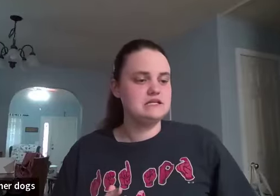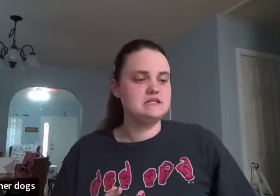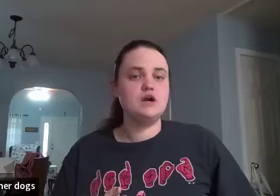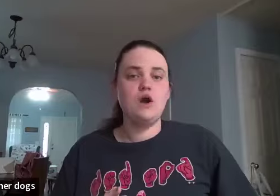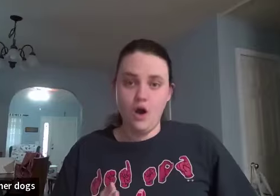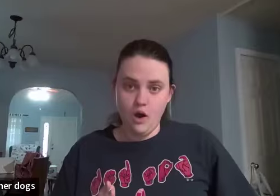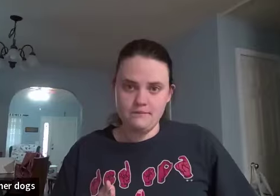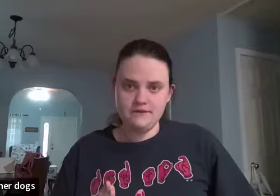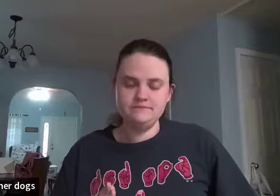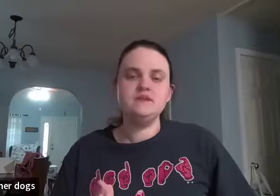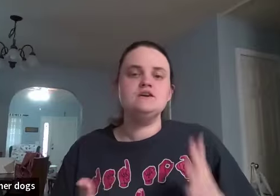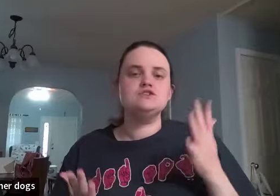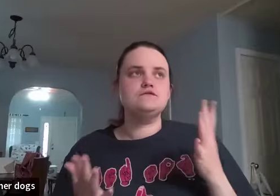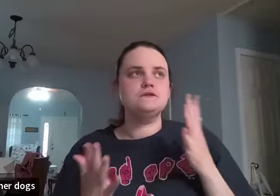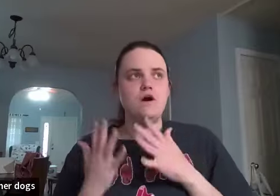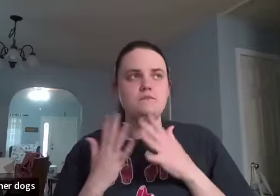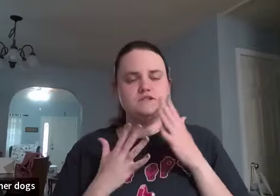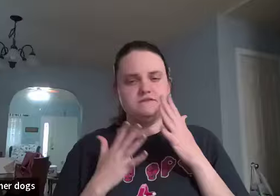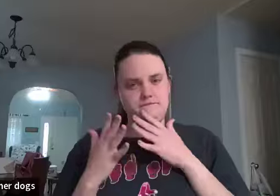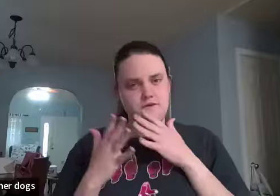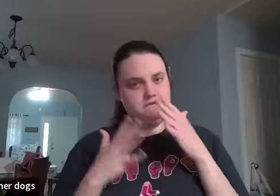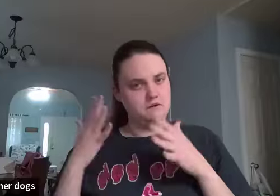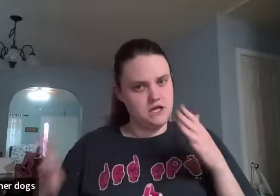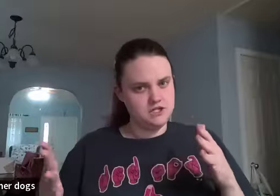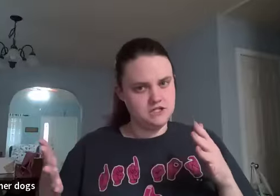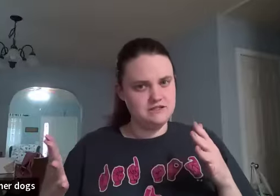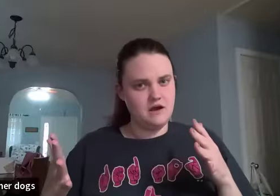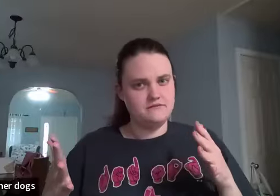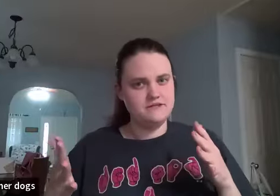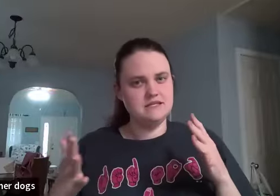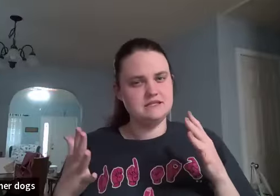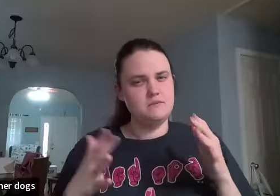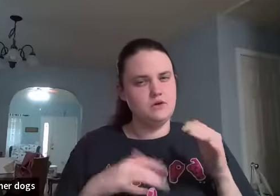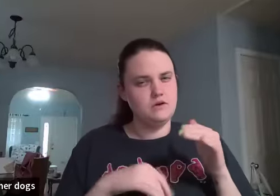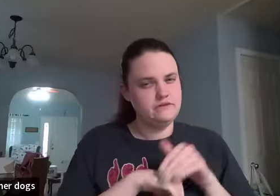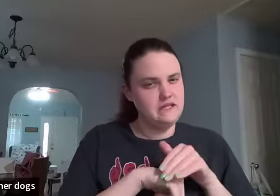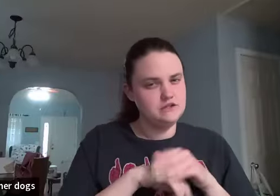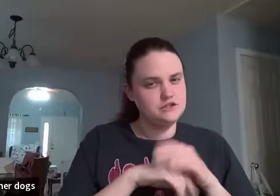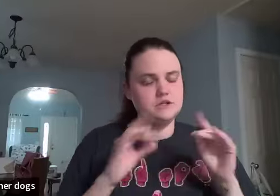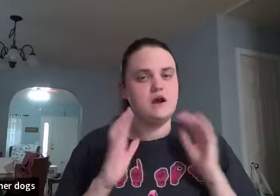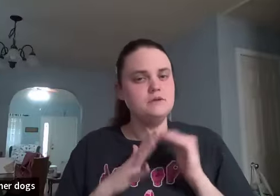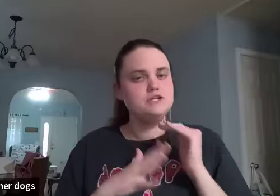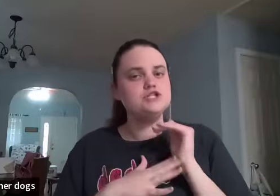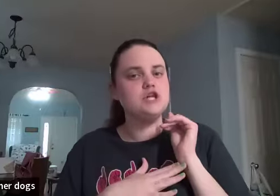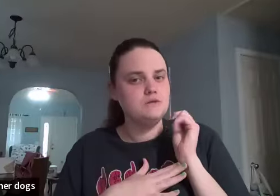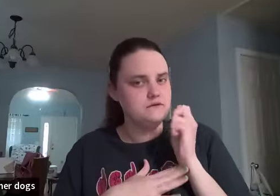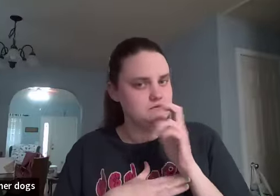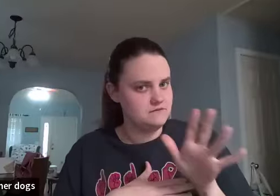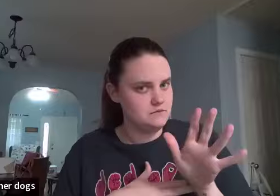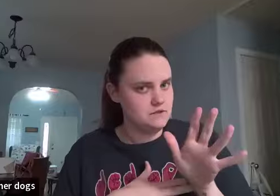is calm. So for calm, there's a few variations. Obviously, it's kind of more with the English words. I'm going to just show you a few different